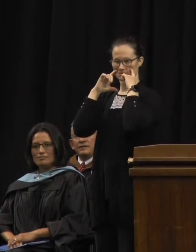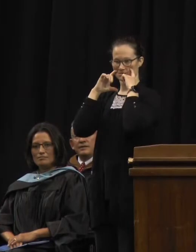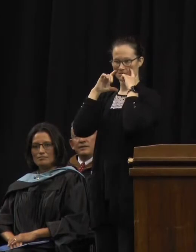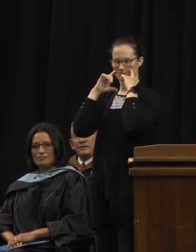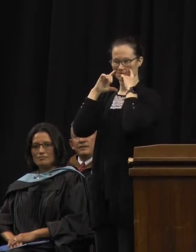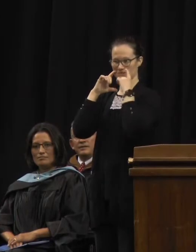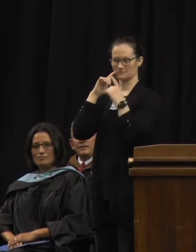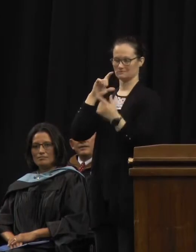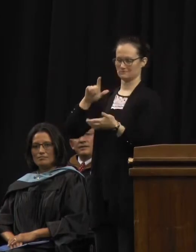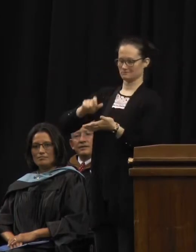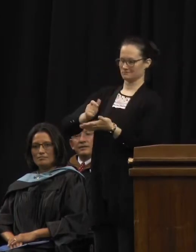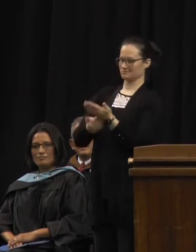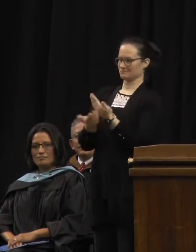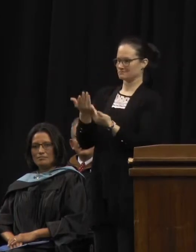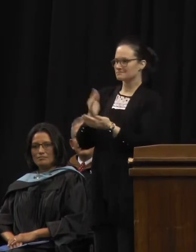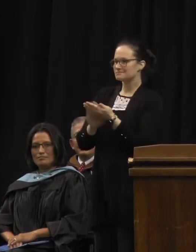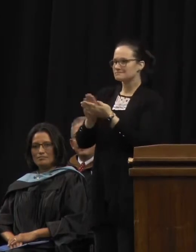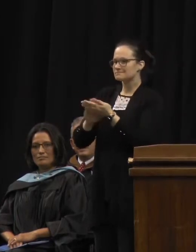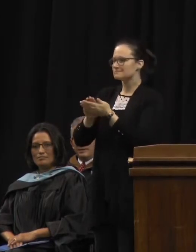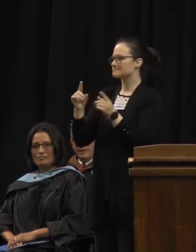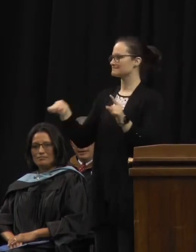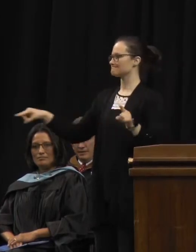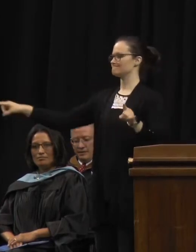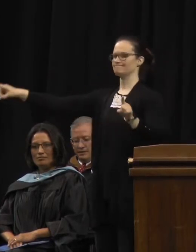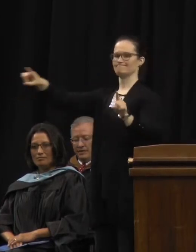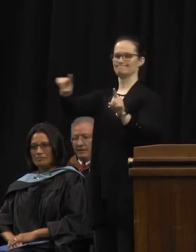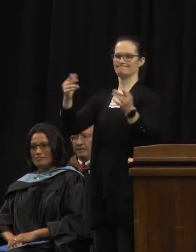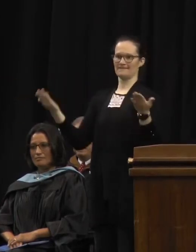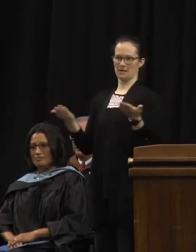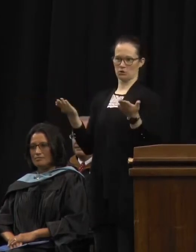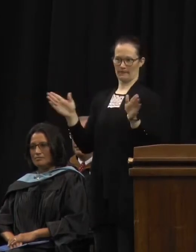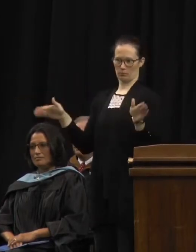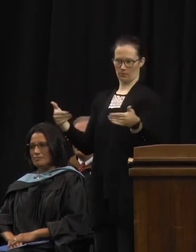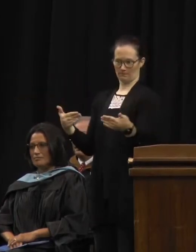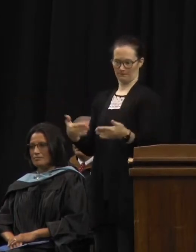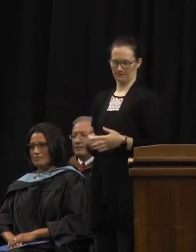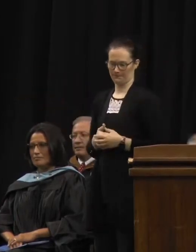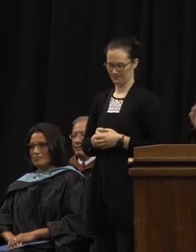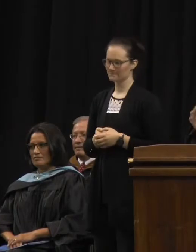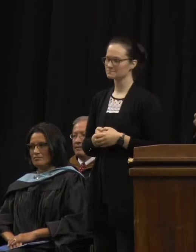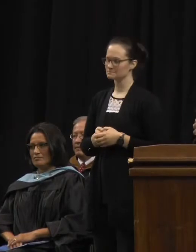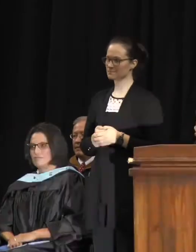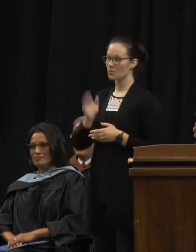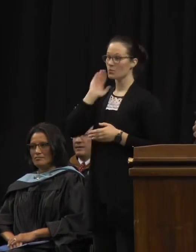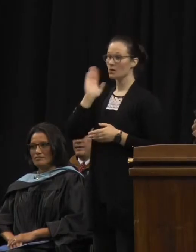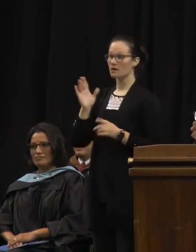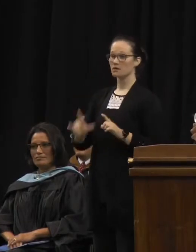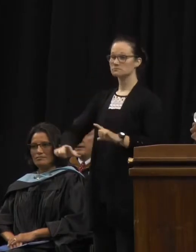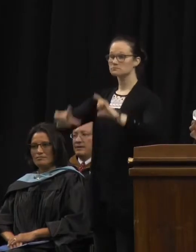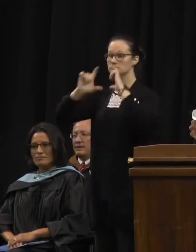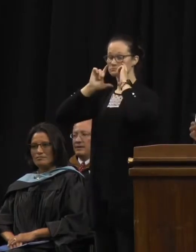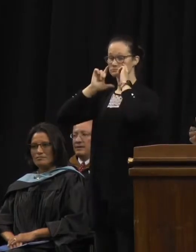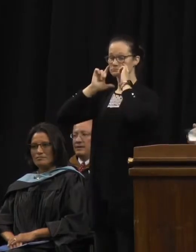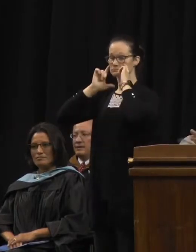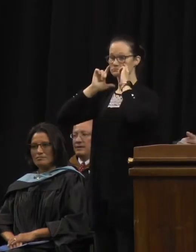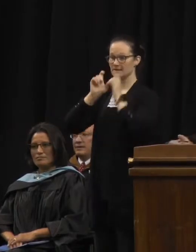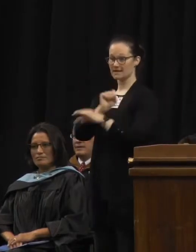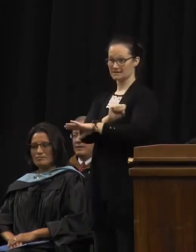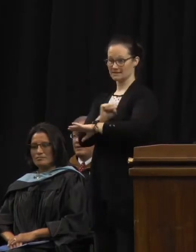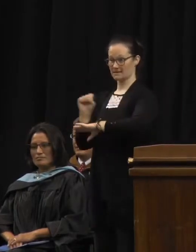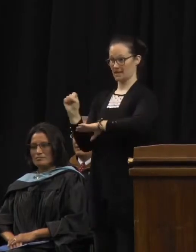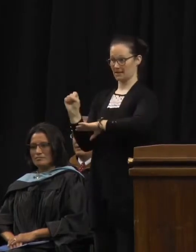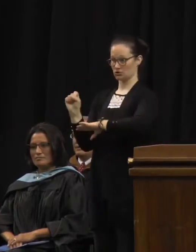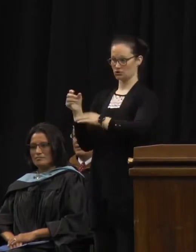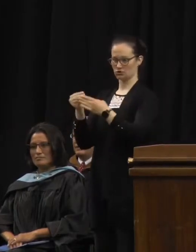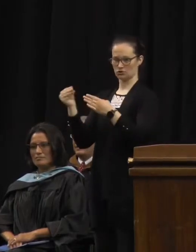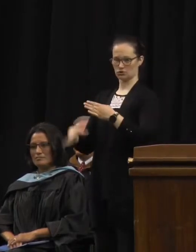hand sanitizer available around the Pan Am Center. We will wear masks on stage as the students